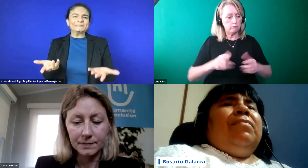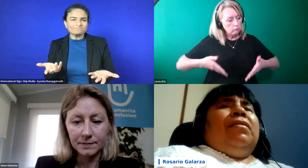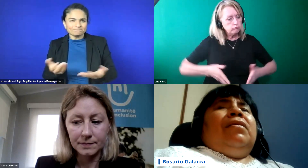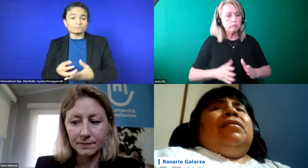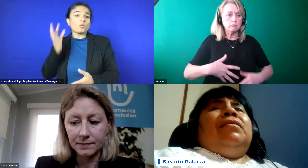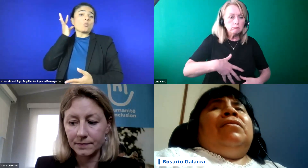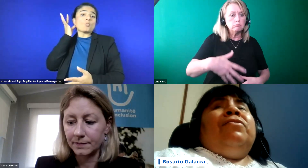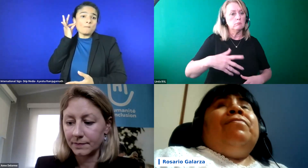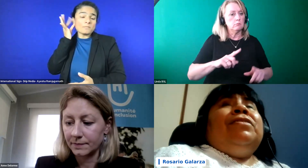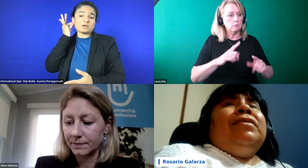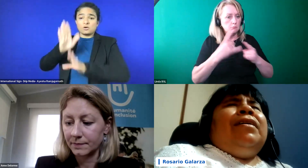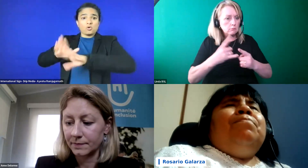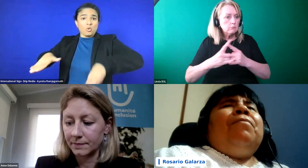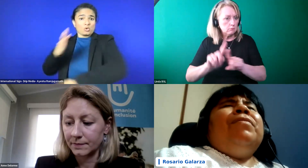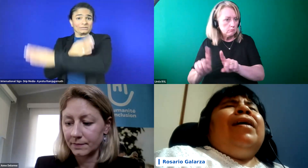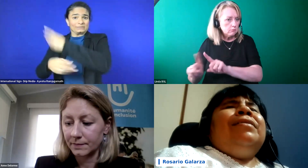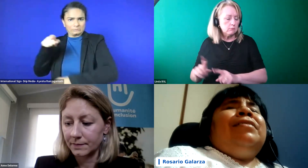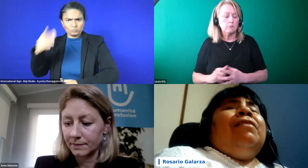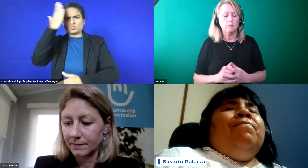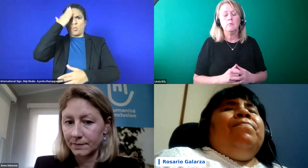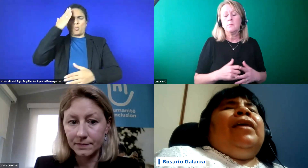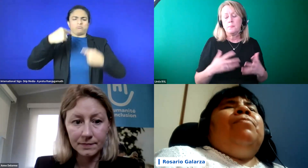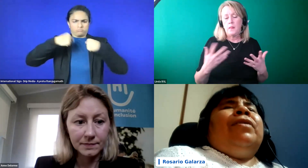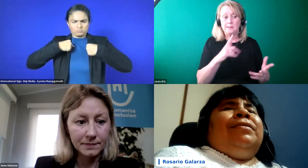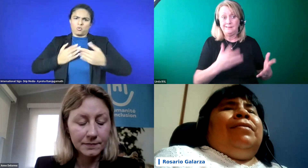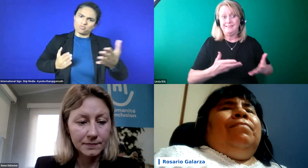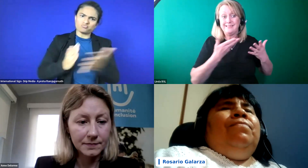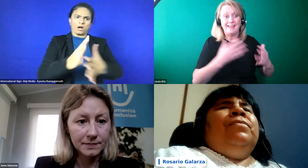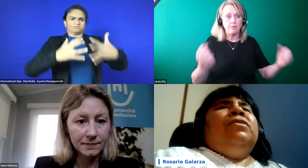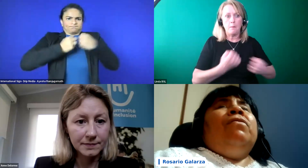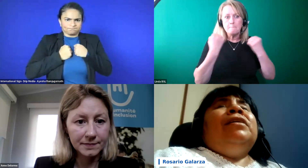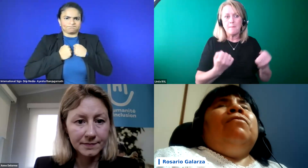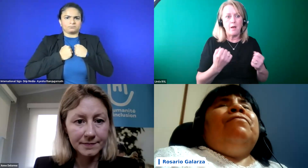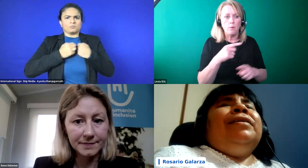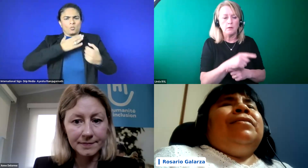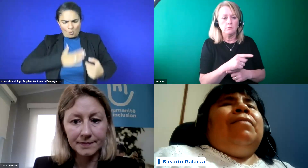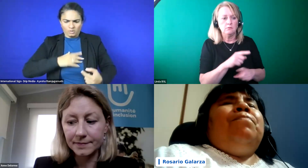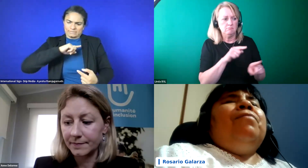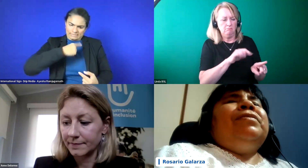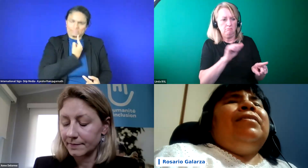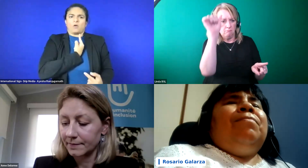agency. The other reason is empowerment and self-advocacy.